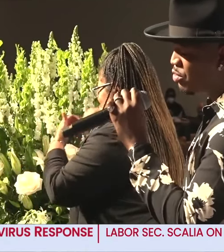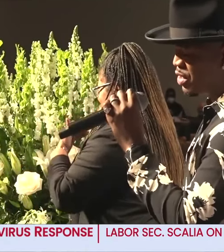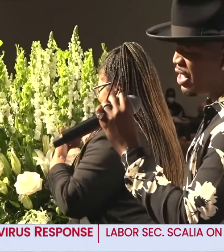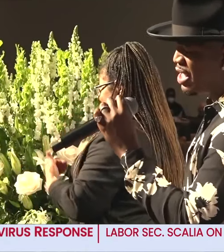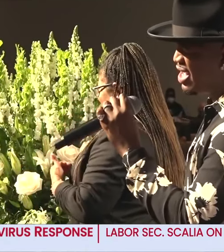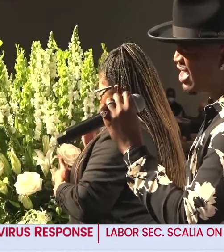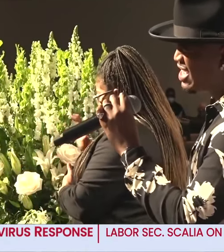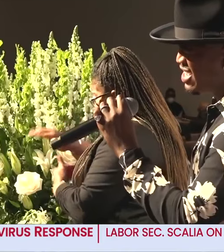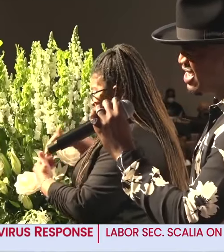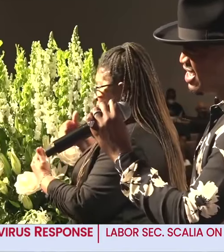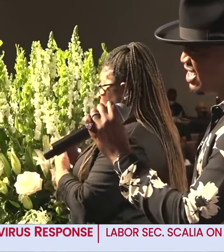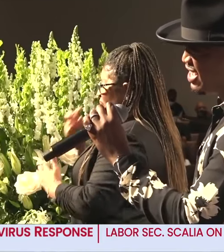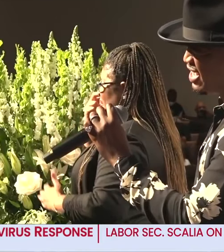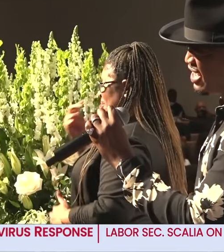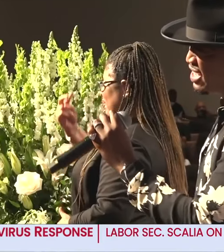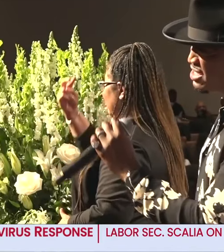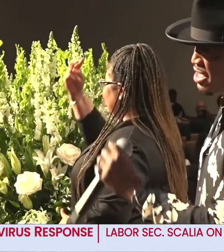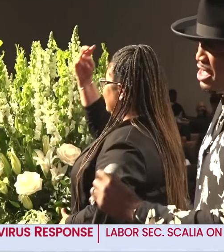the memories